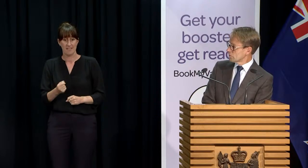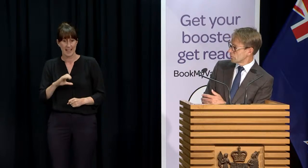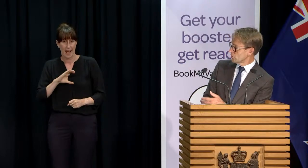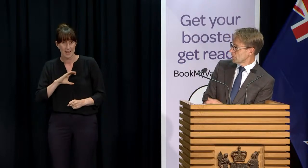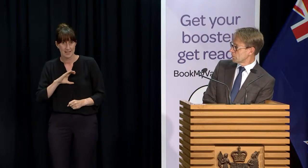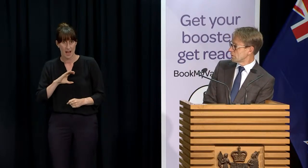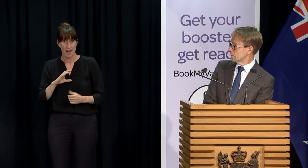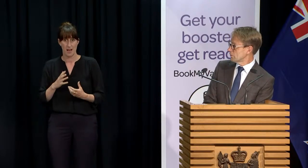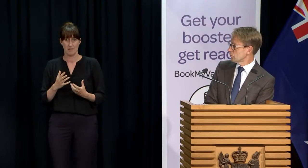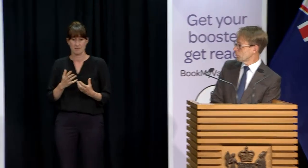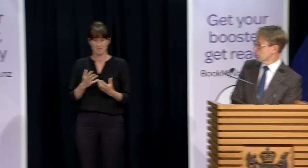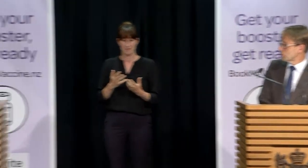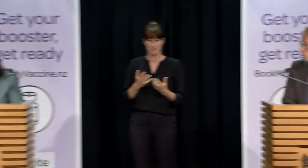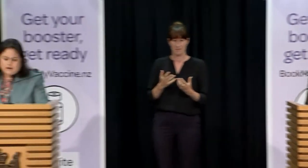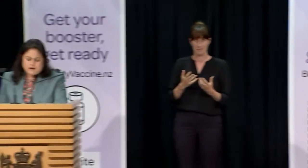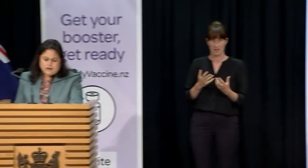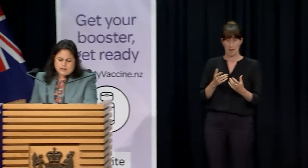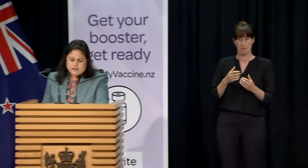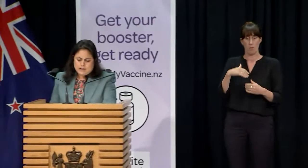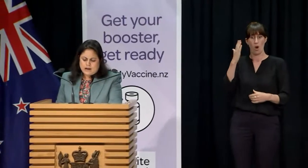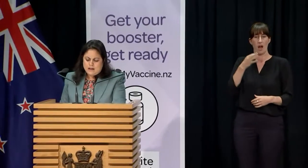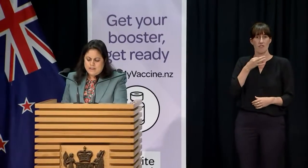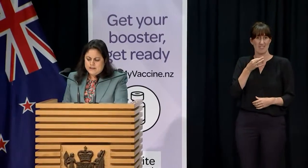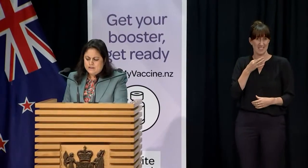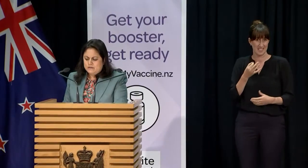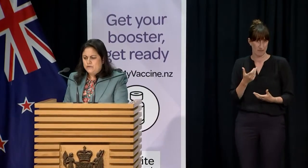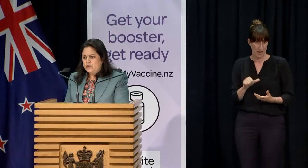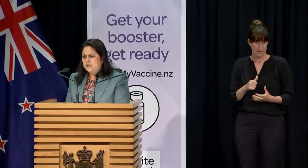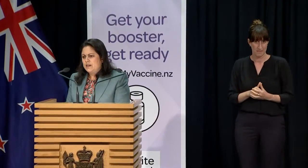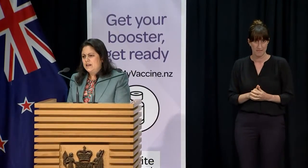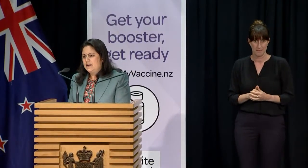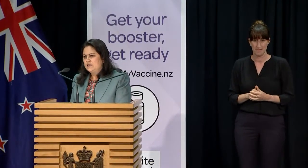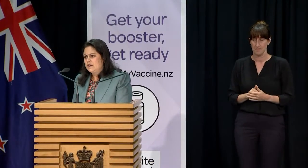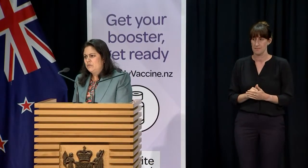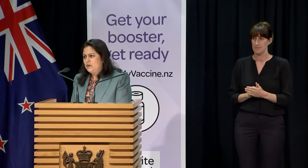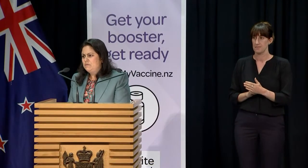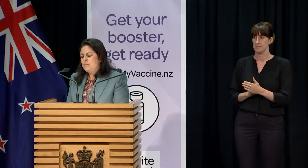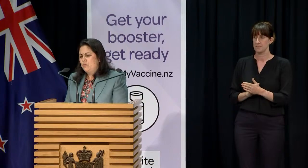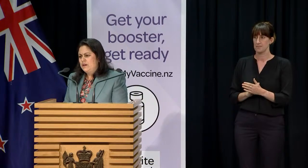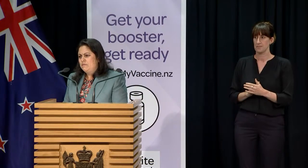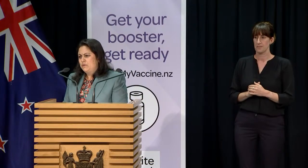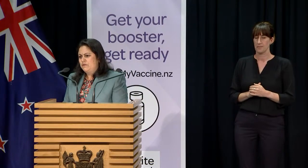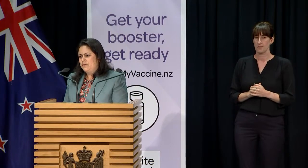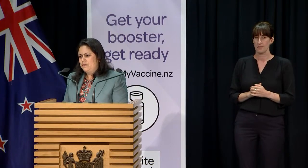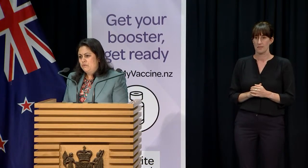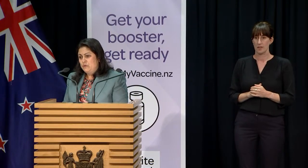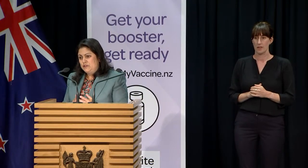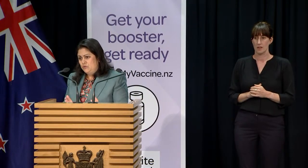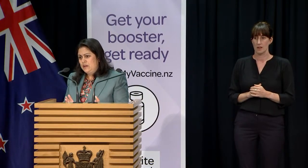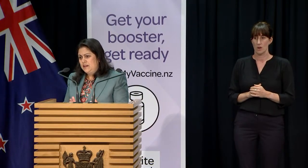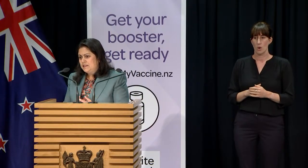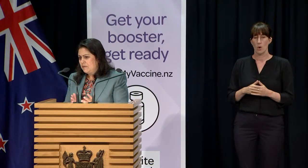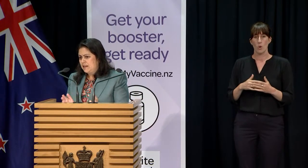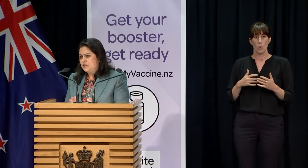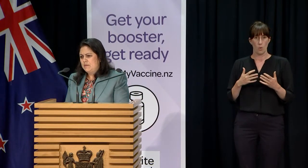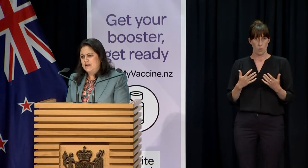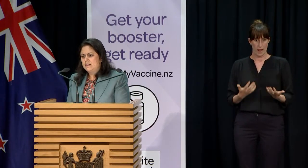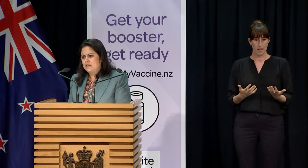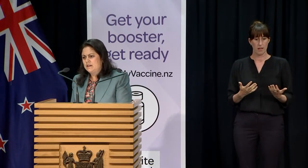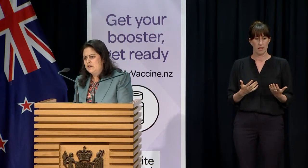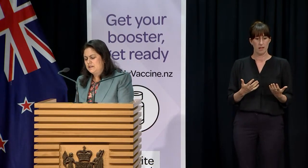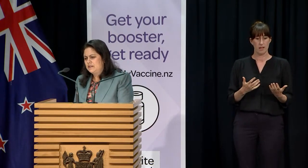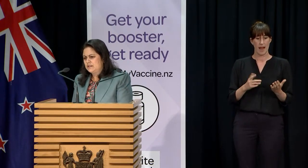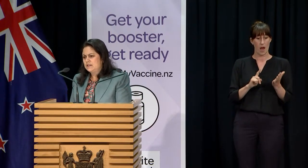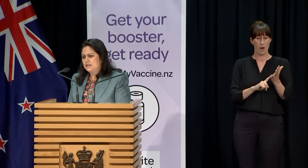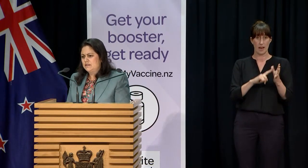example? Minister Verrall, you may be as well placed as me to answer that. Yeah, I think the first thing is that we do need to manage demand